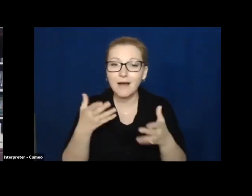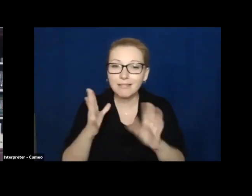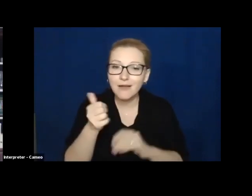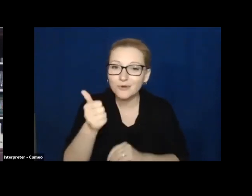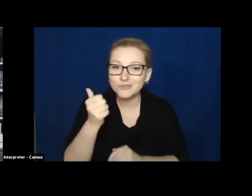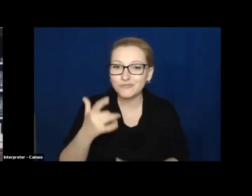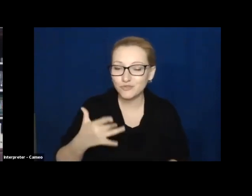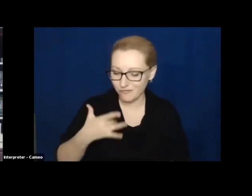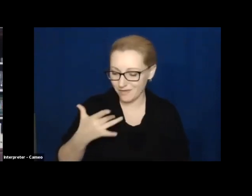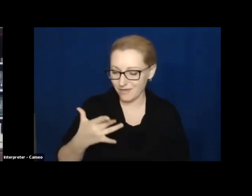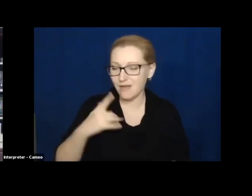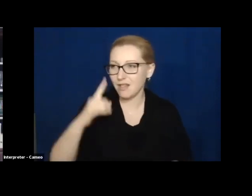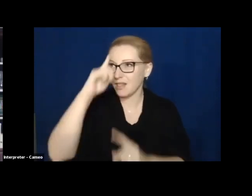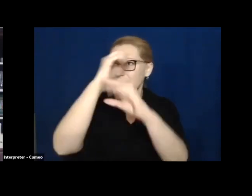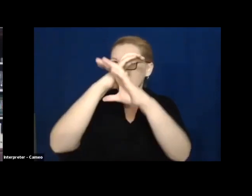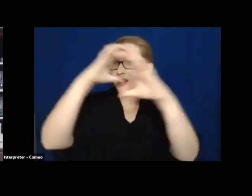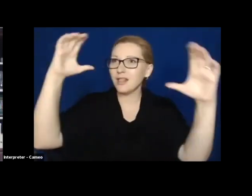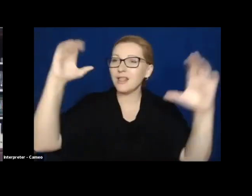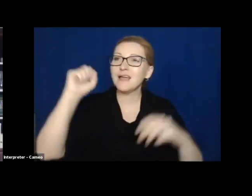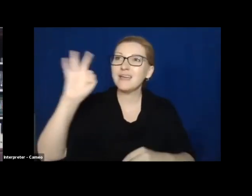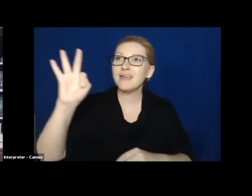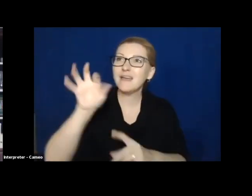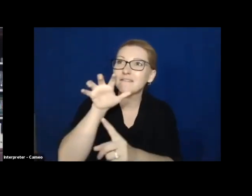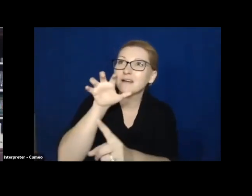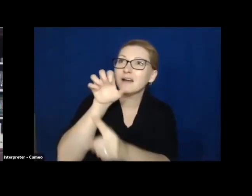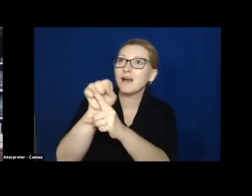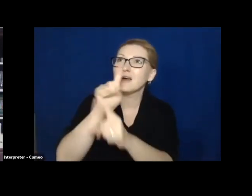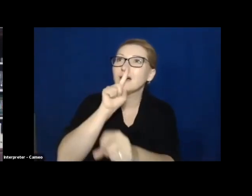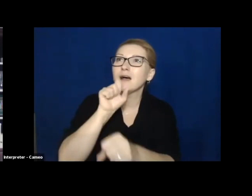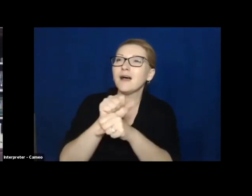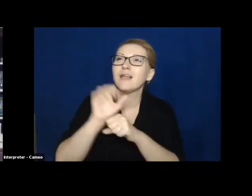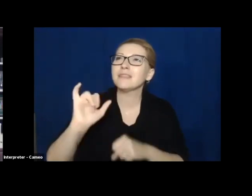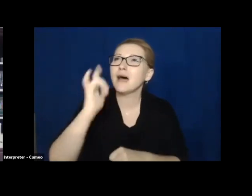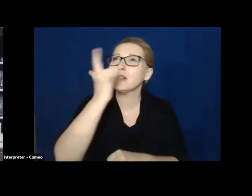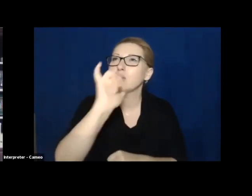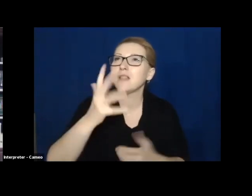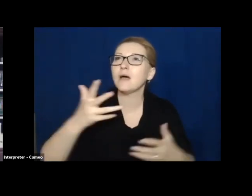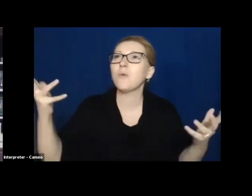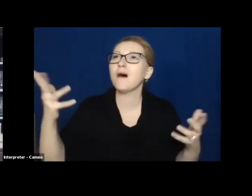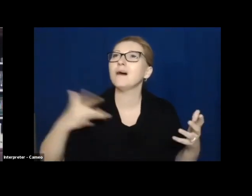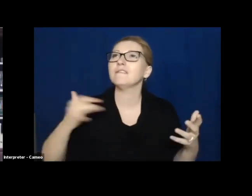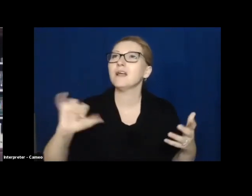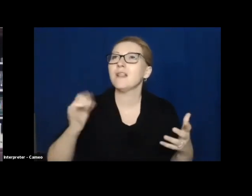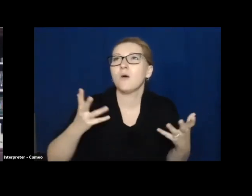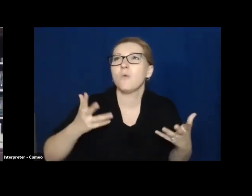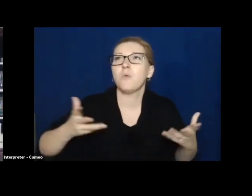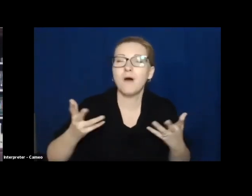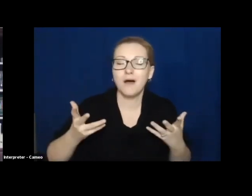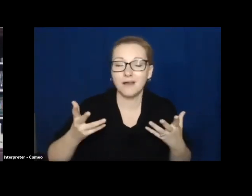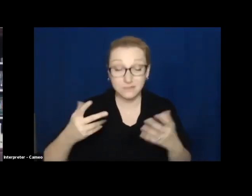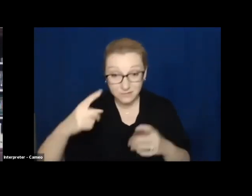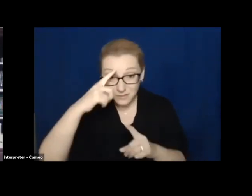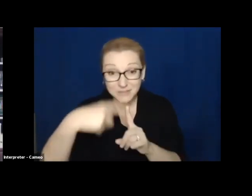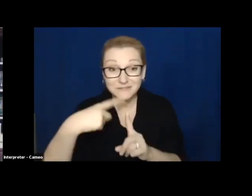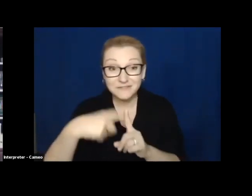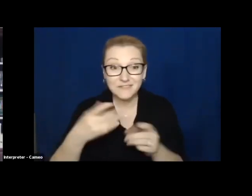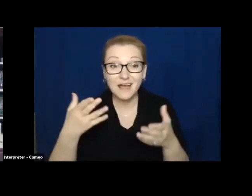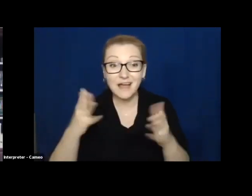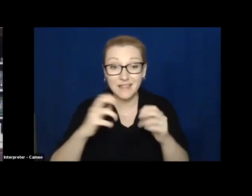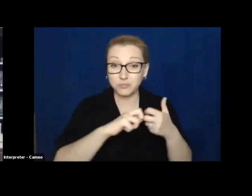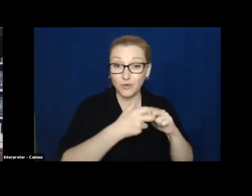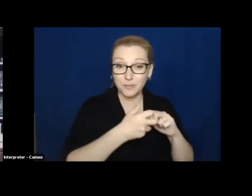would life be like if your vision became a reality. The positive mindset allows us to turn problems